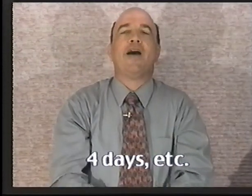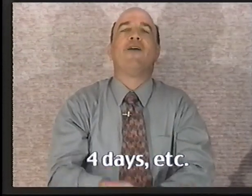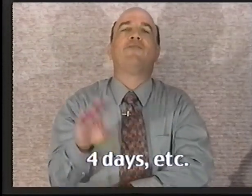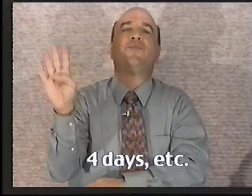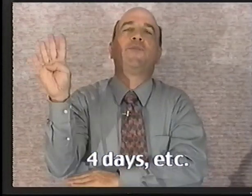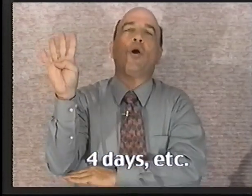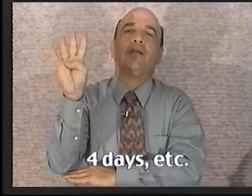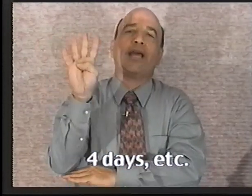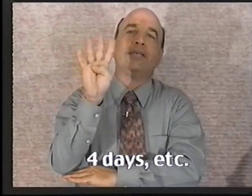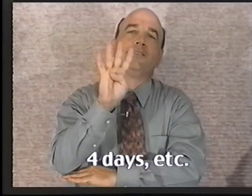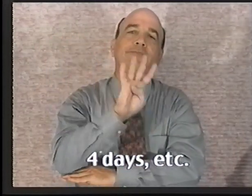4 days,